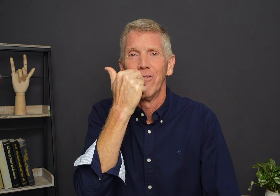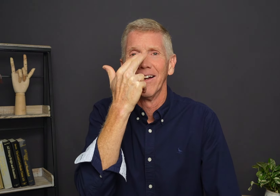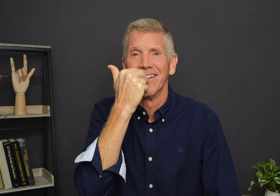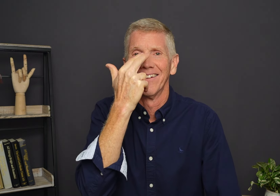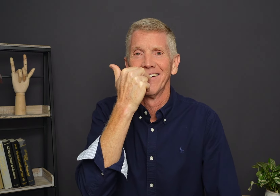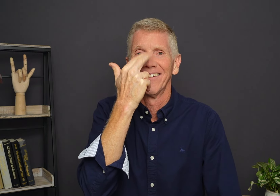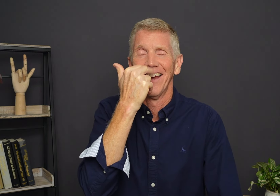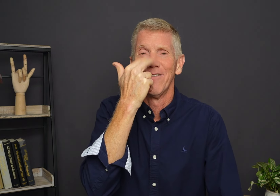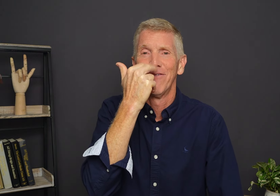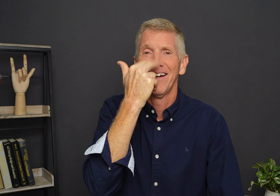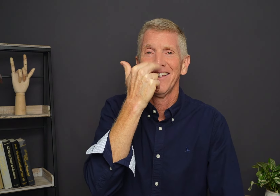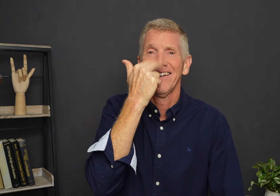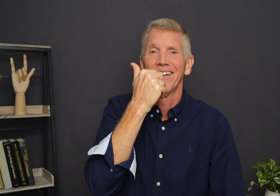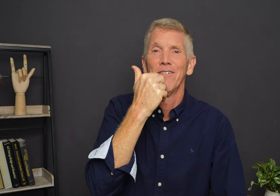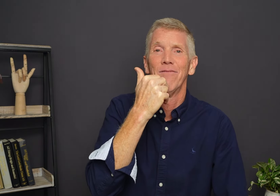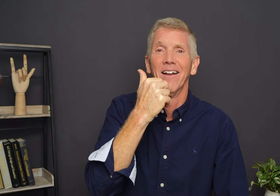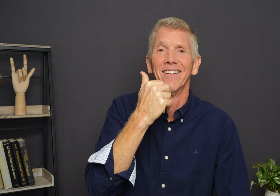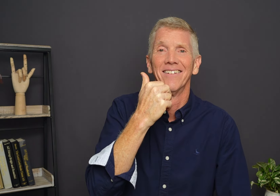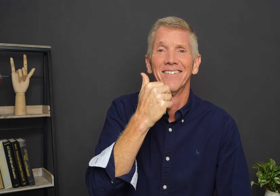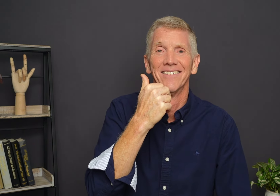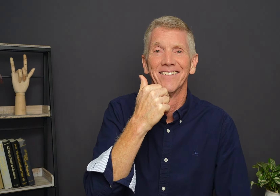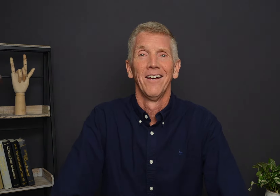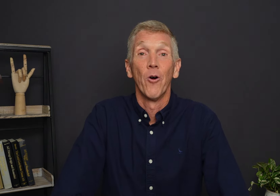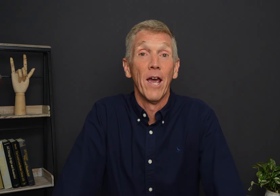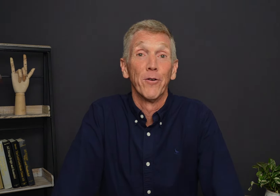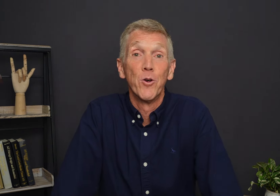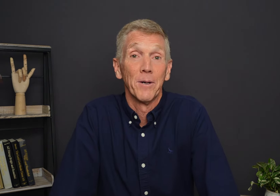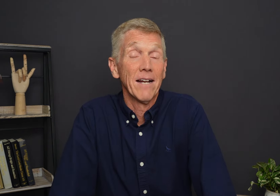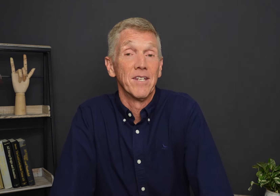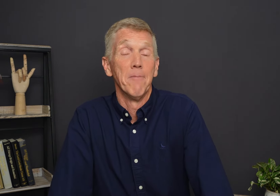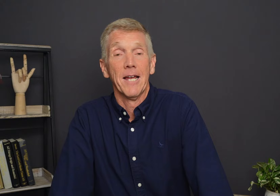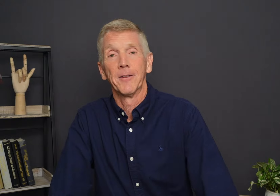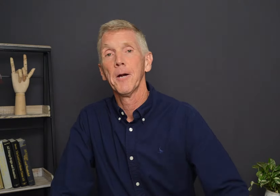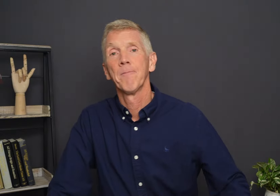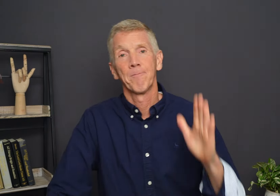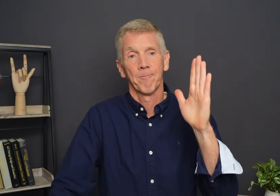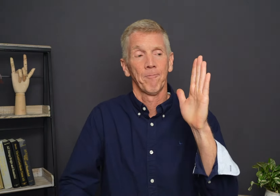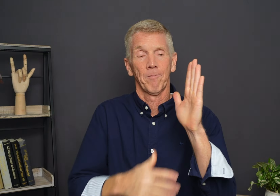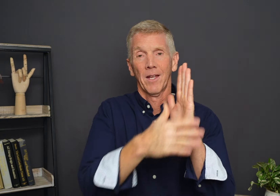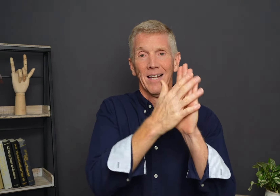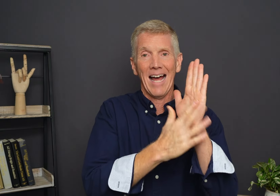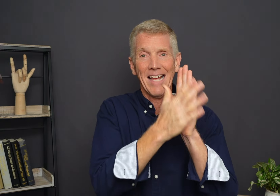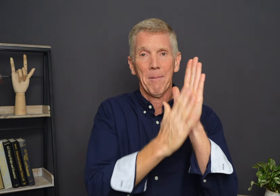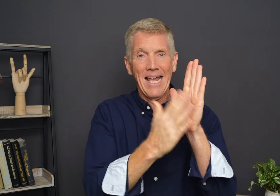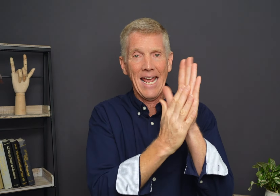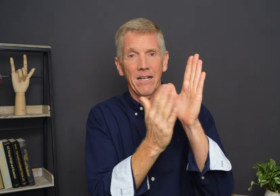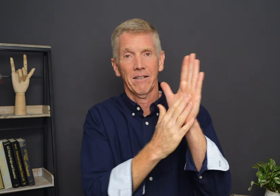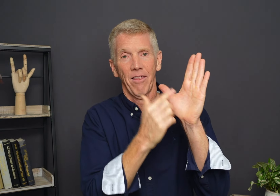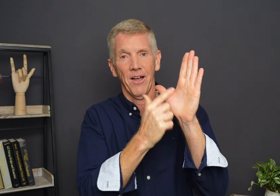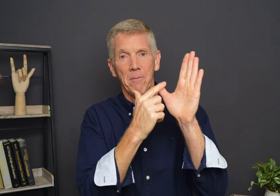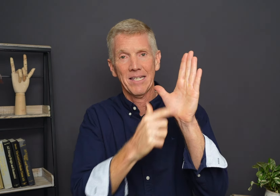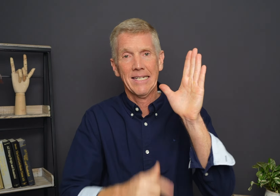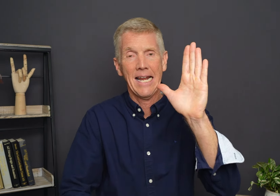funny. Okay, funny and fun. Okay, for you creative types out there, non-dominant hand, thumb